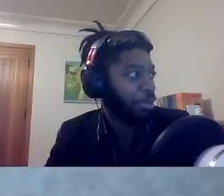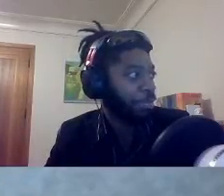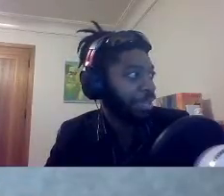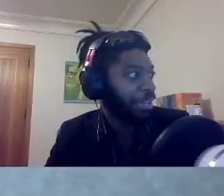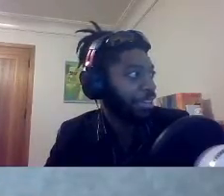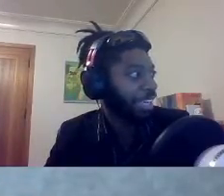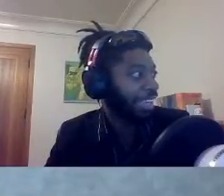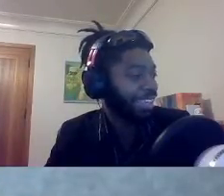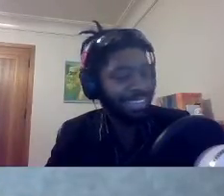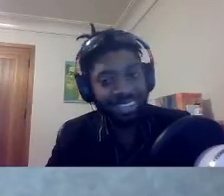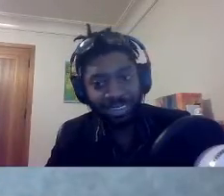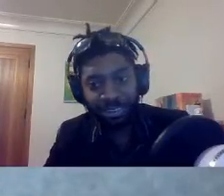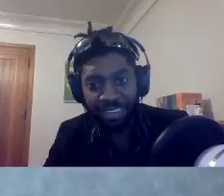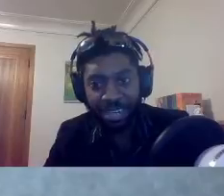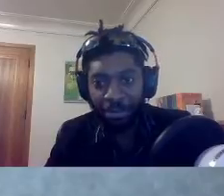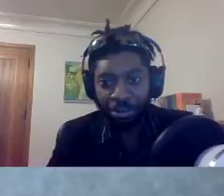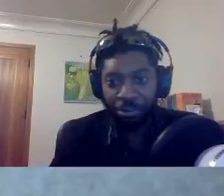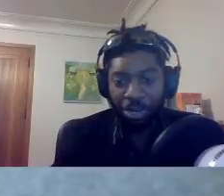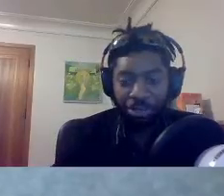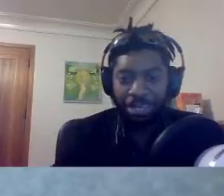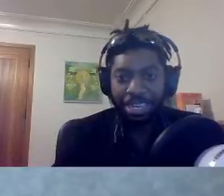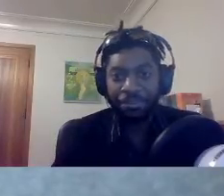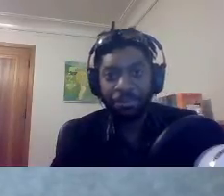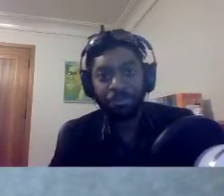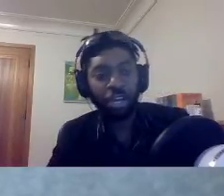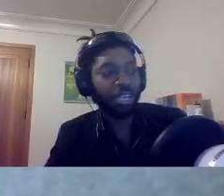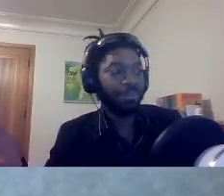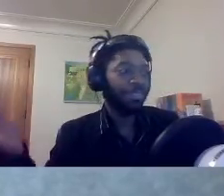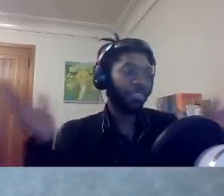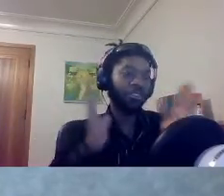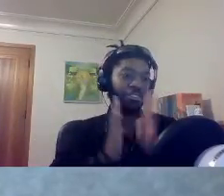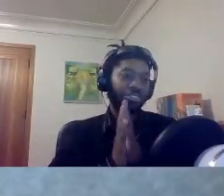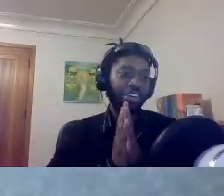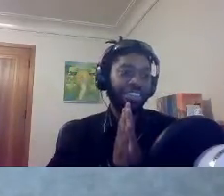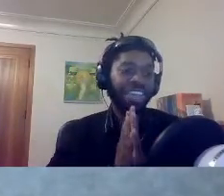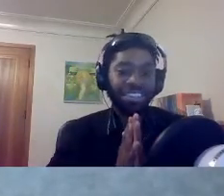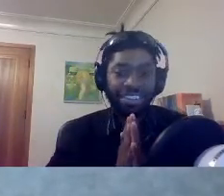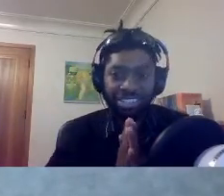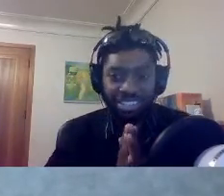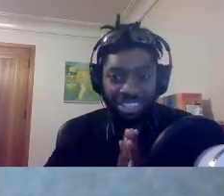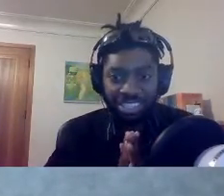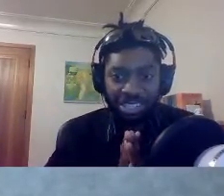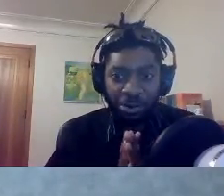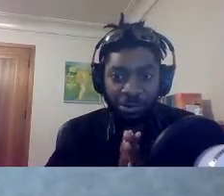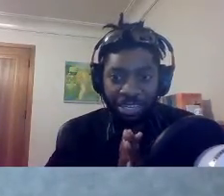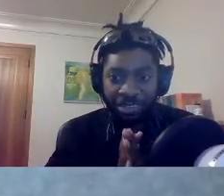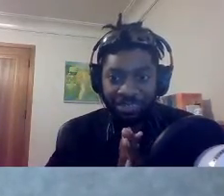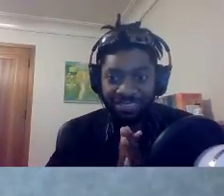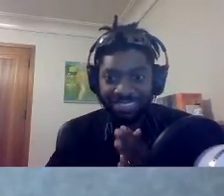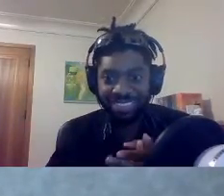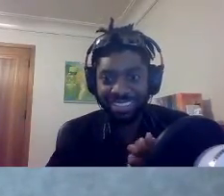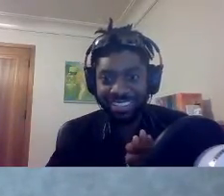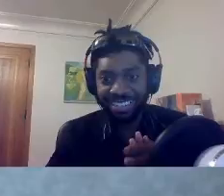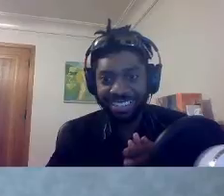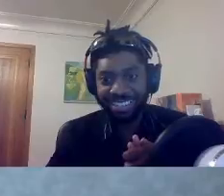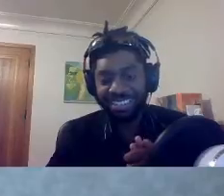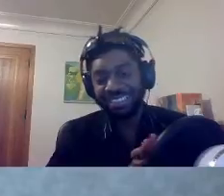going home. Okay. Or his tiny bottle of water, what have you. Okay. Spinners and Sharks. That's it. GG, no re.